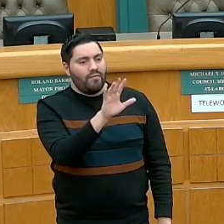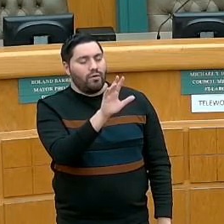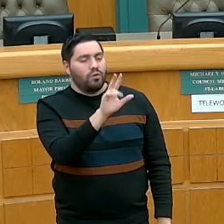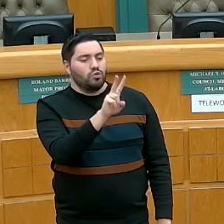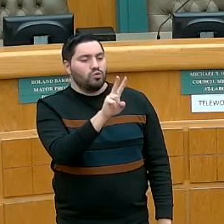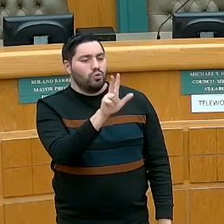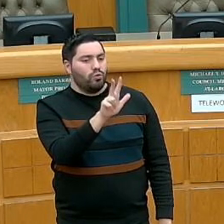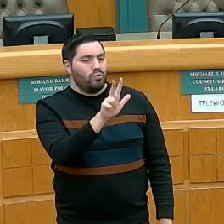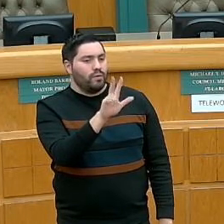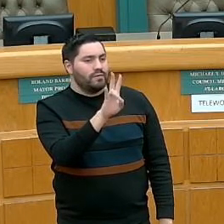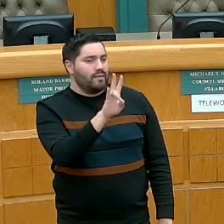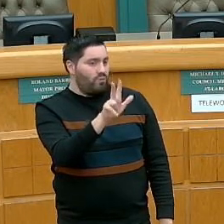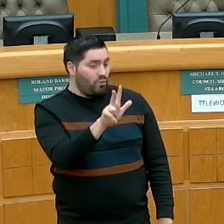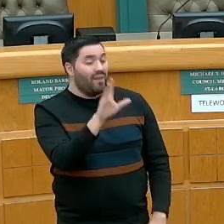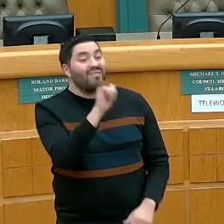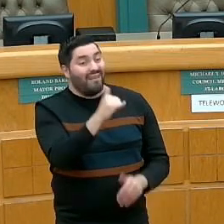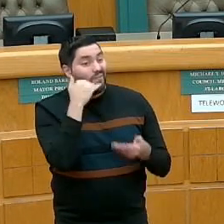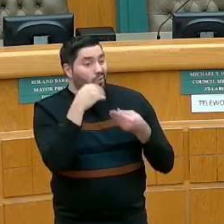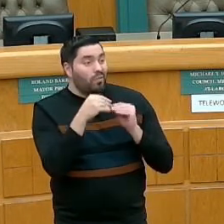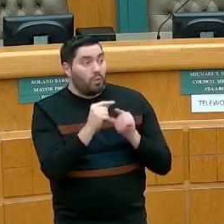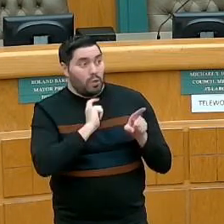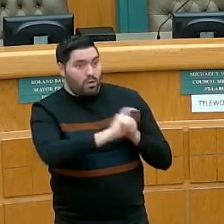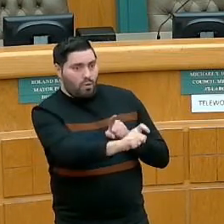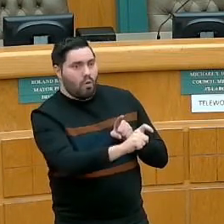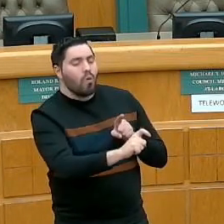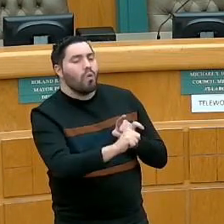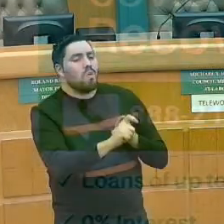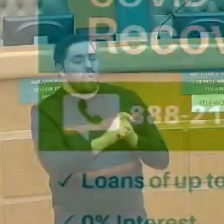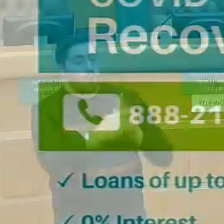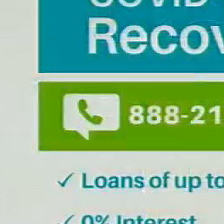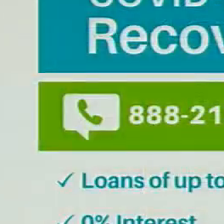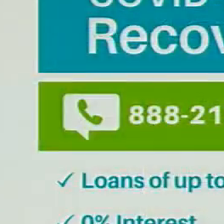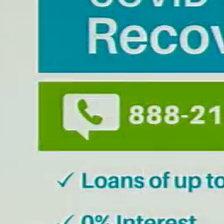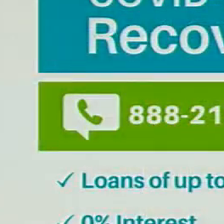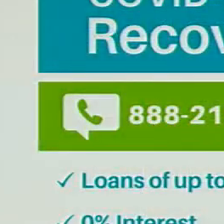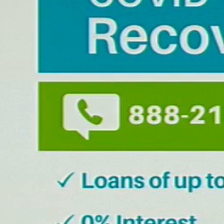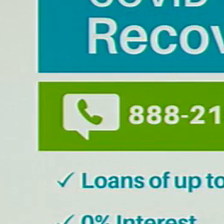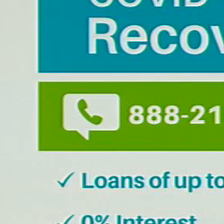888-215-2373. So that's the number to be called to get a business representative from the LIFT